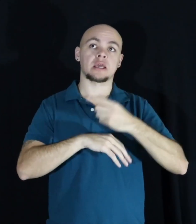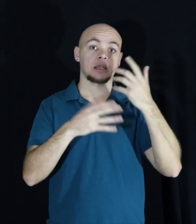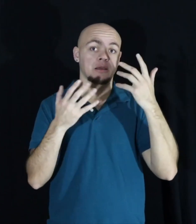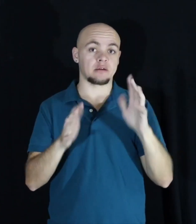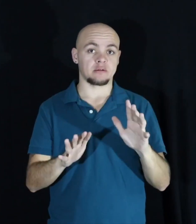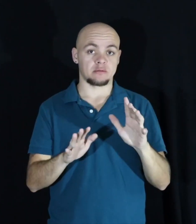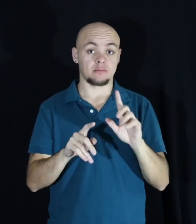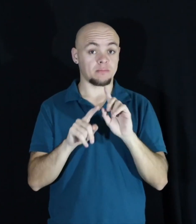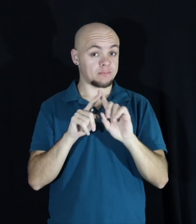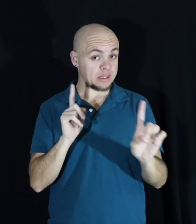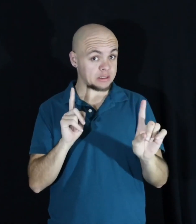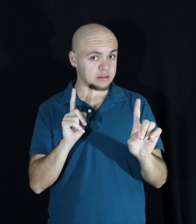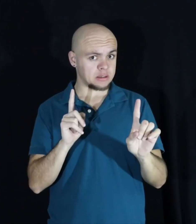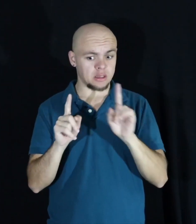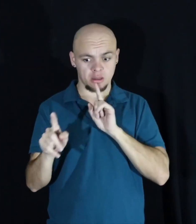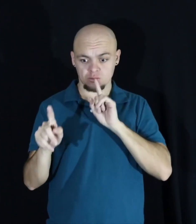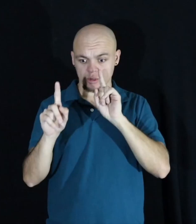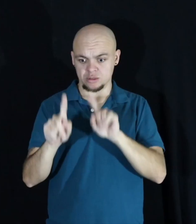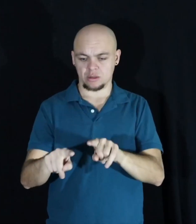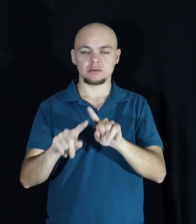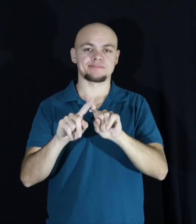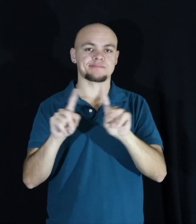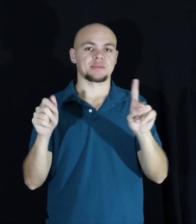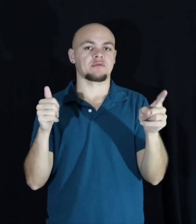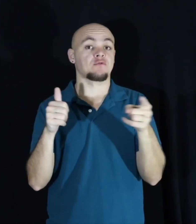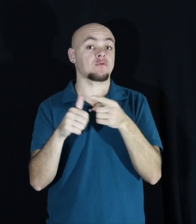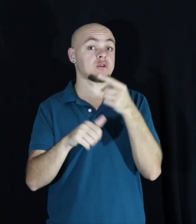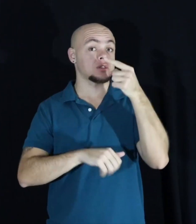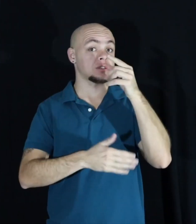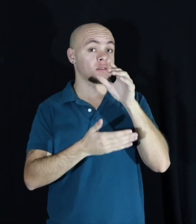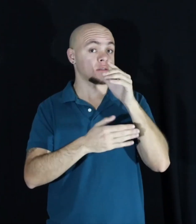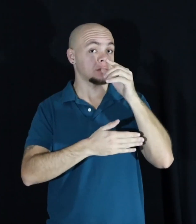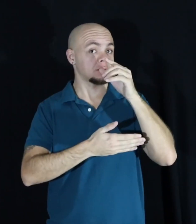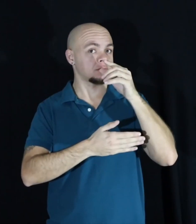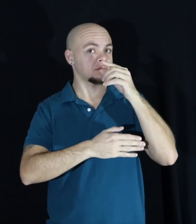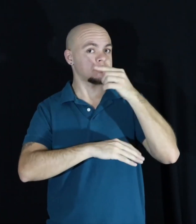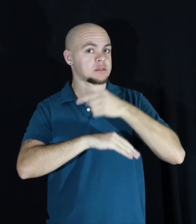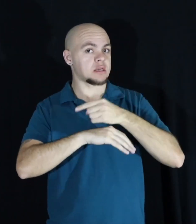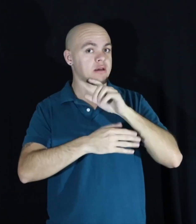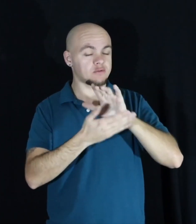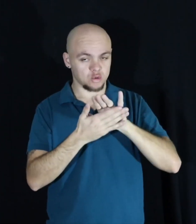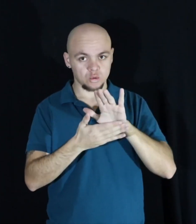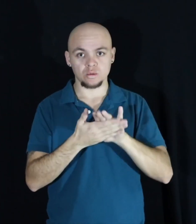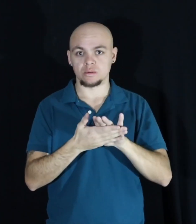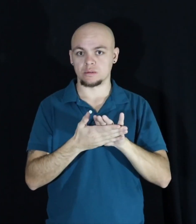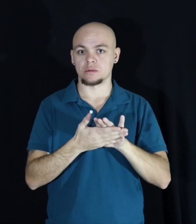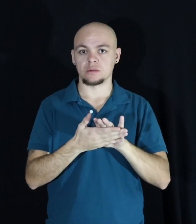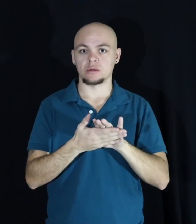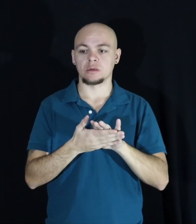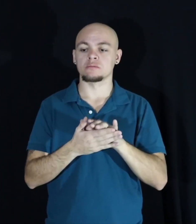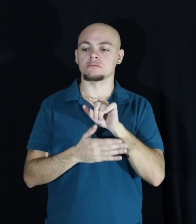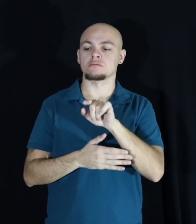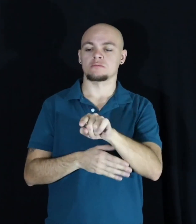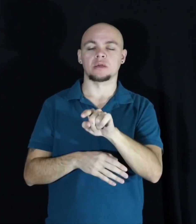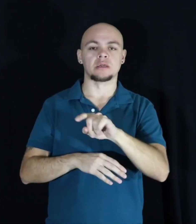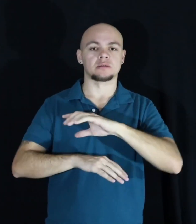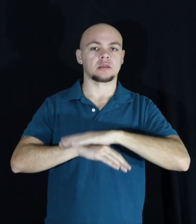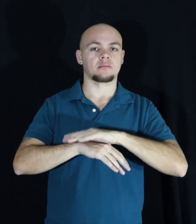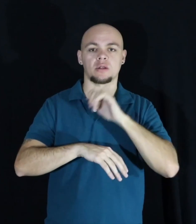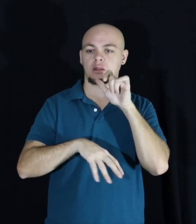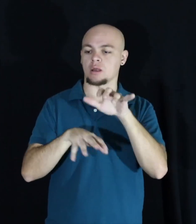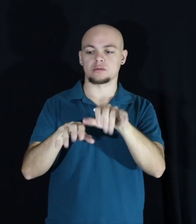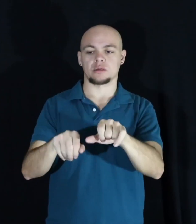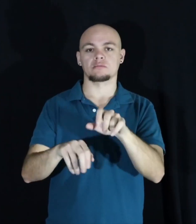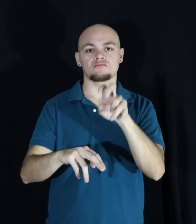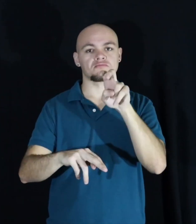out differently. On the first day of school, I walked into class and chose a desk that was not yet taken. There was